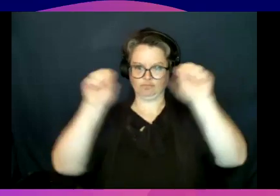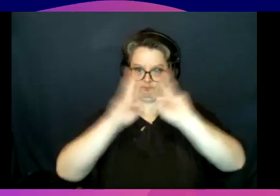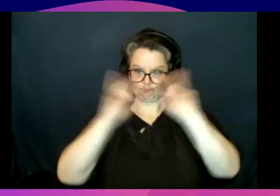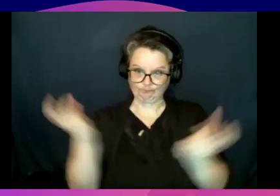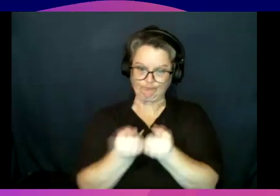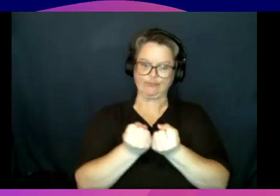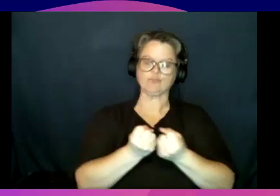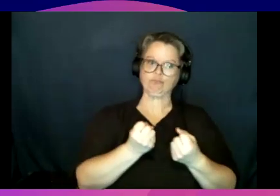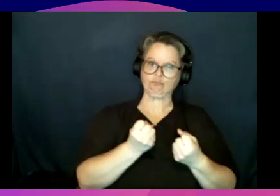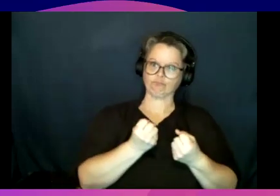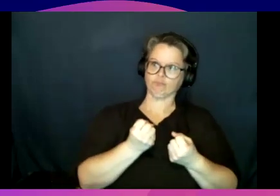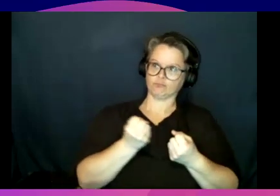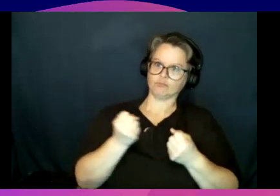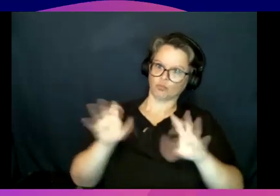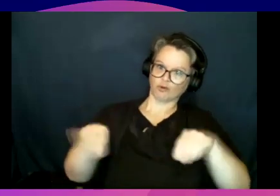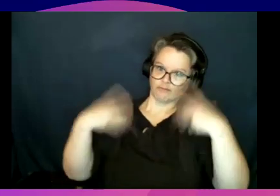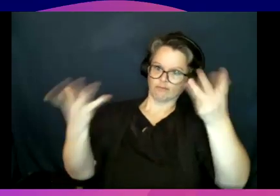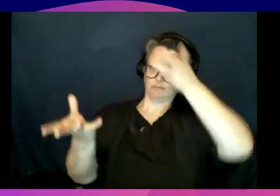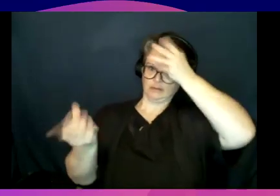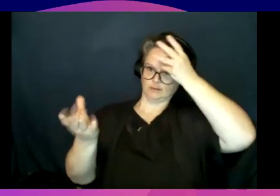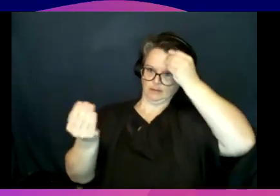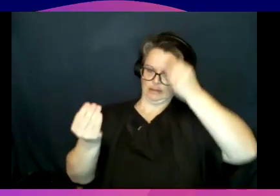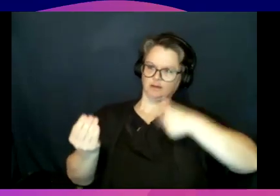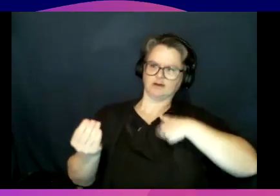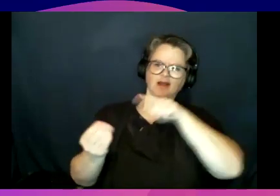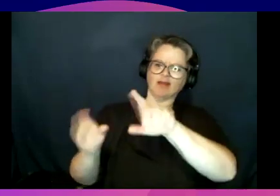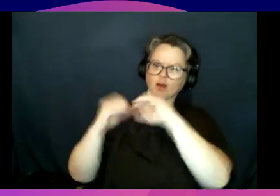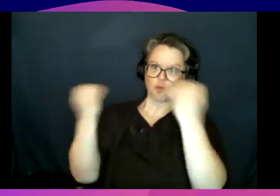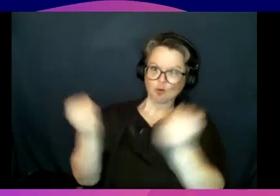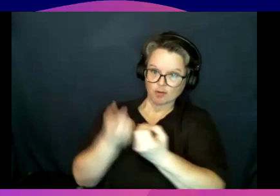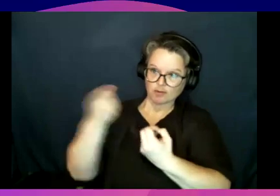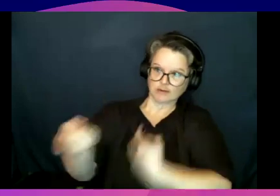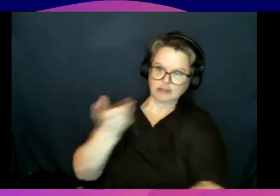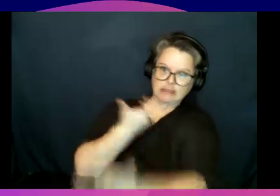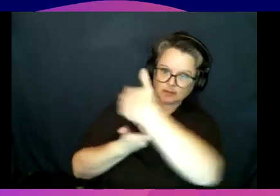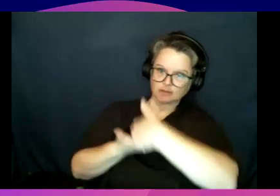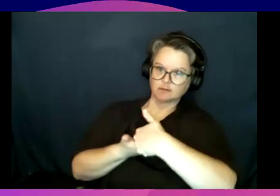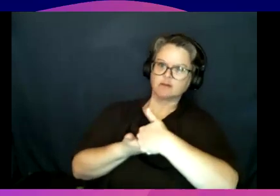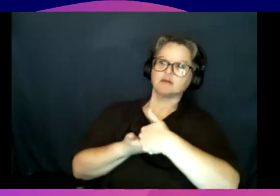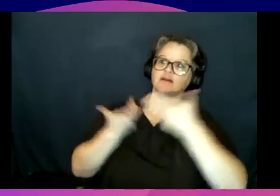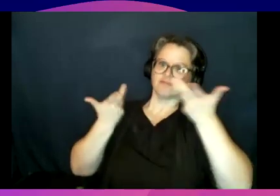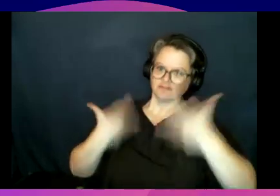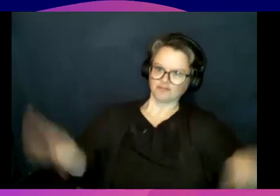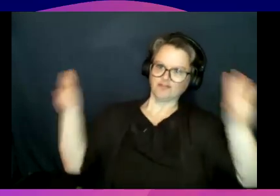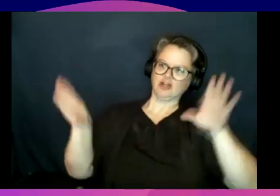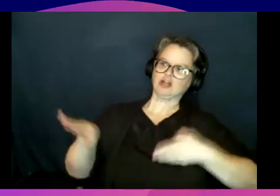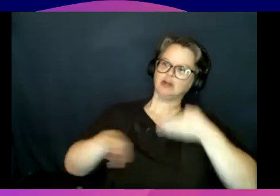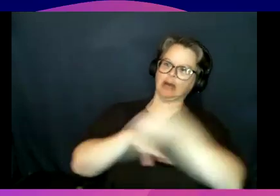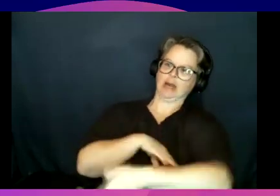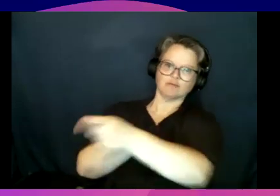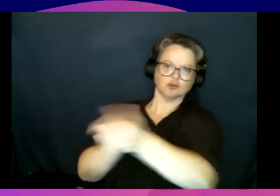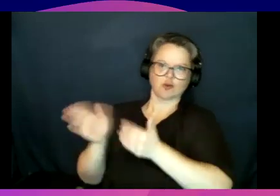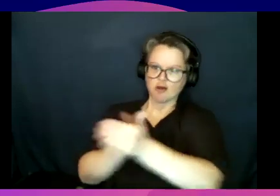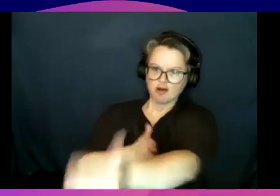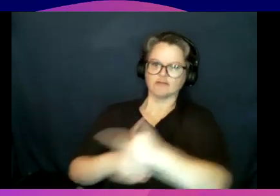to begin. And we struggled with this because we didn't want it to be like a checklist or feel that someone